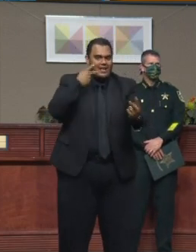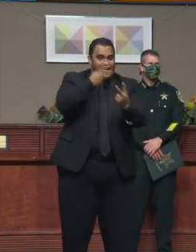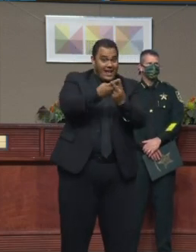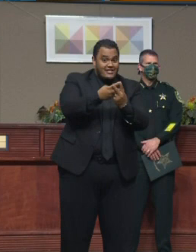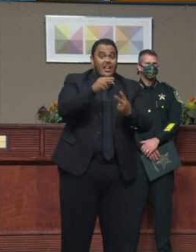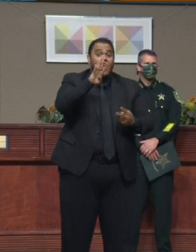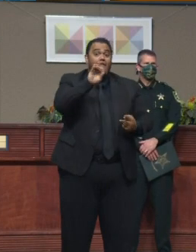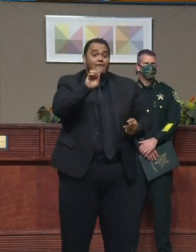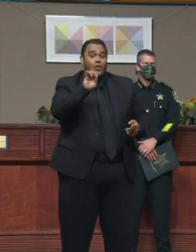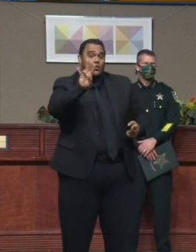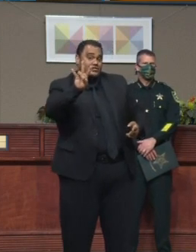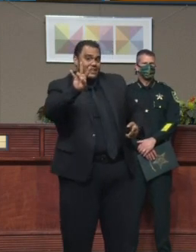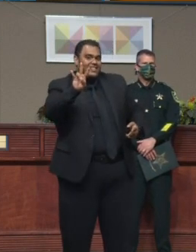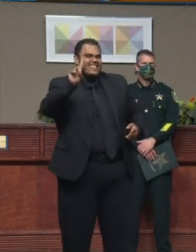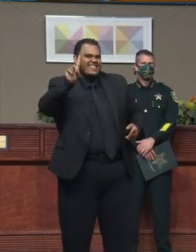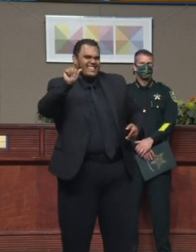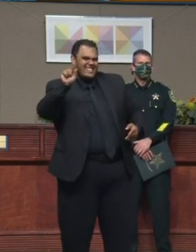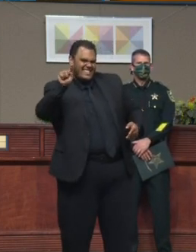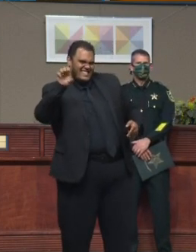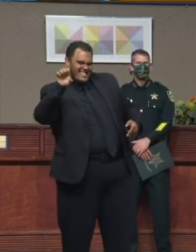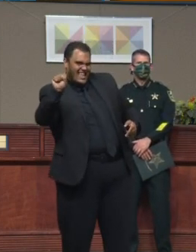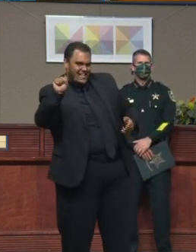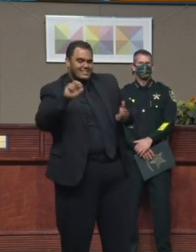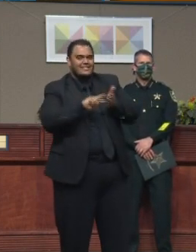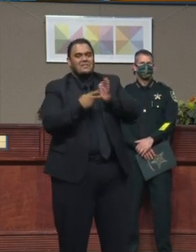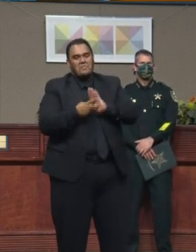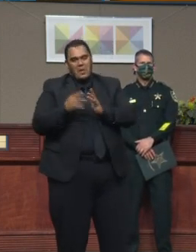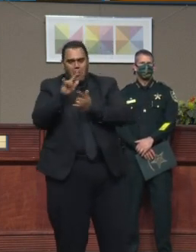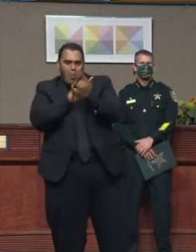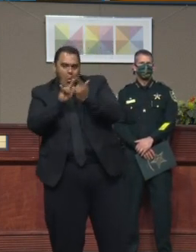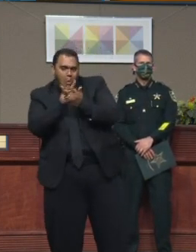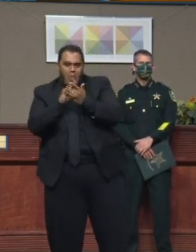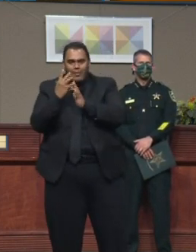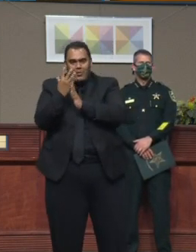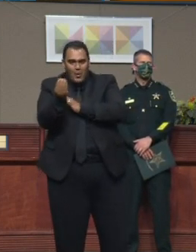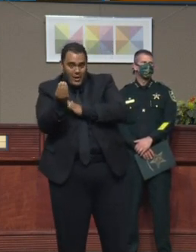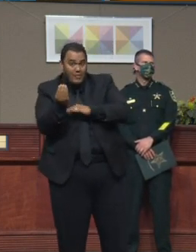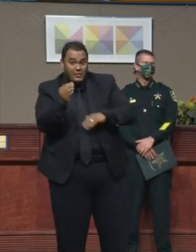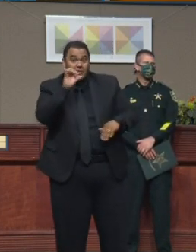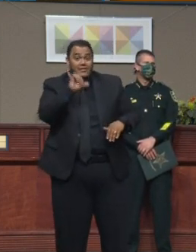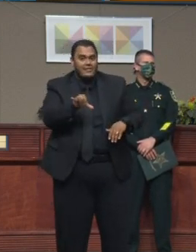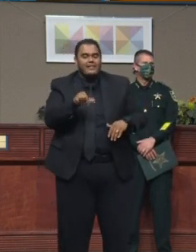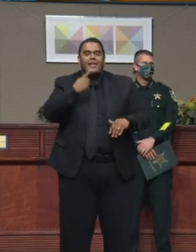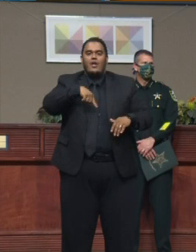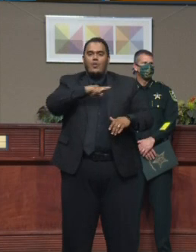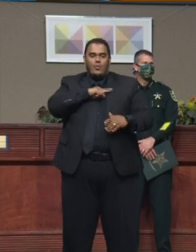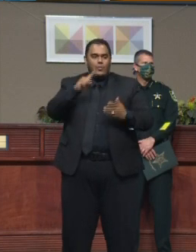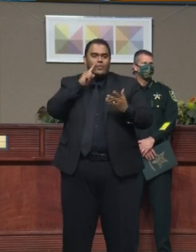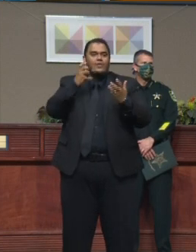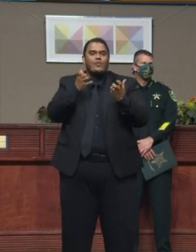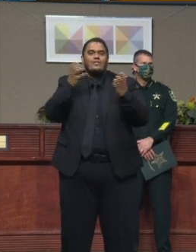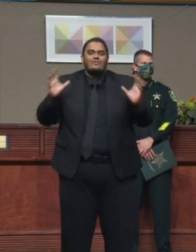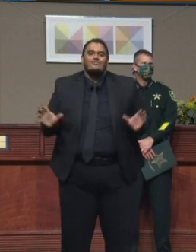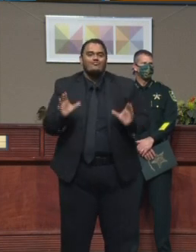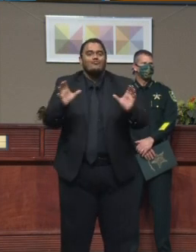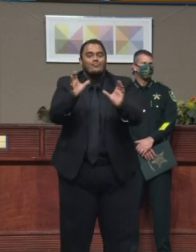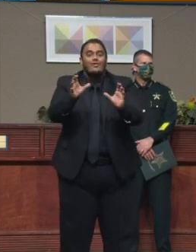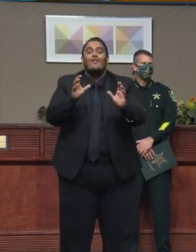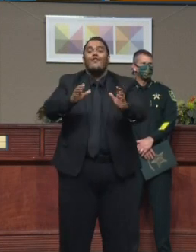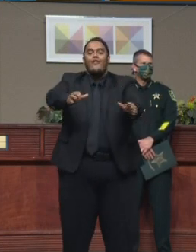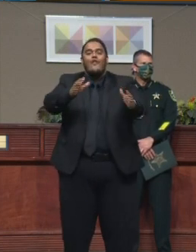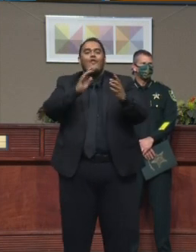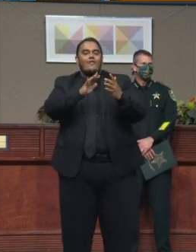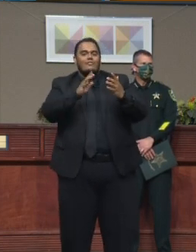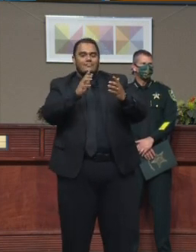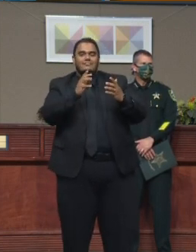Dates. For the next several weekends, Visit Orlando will promote virtual date night activities